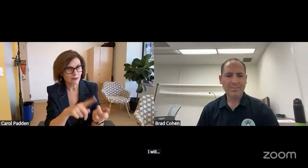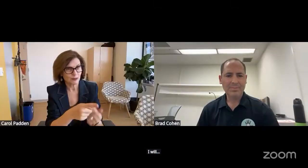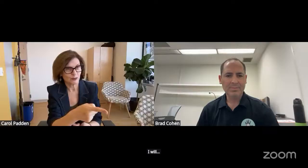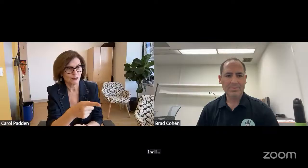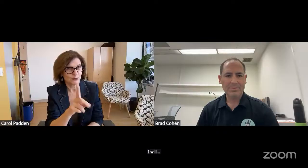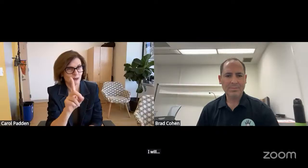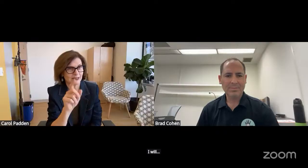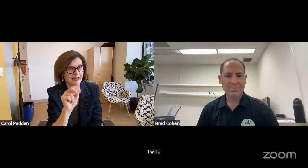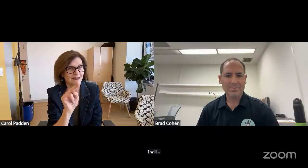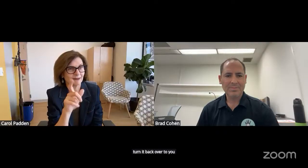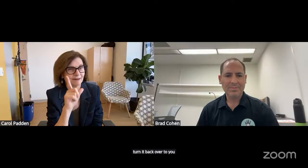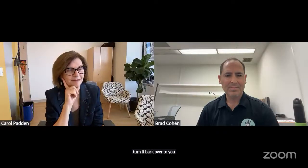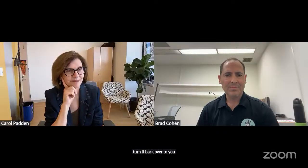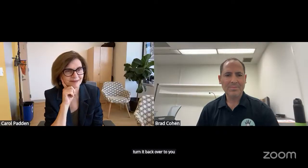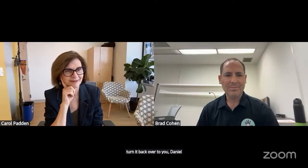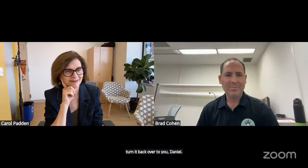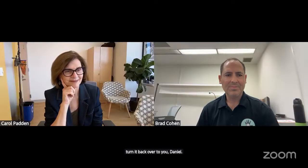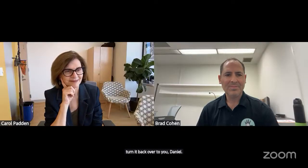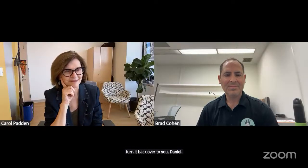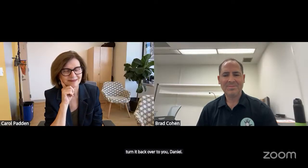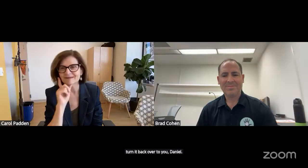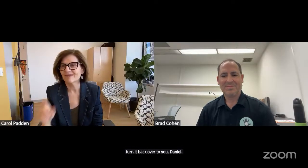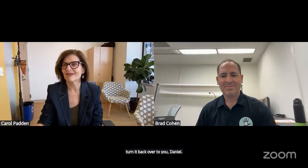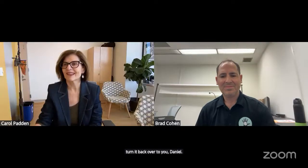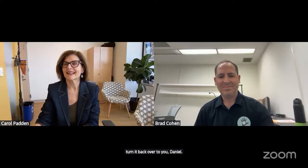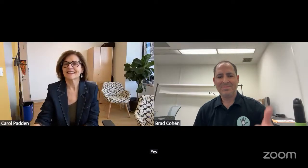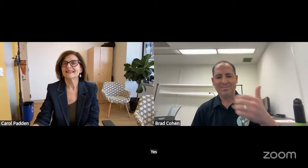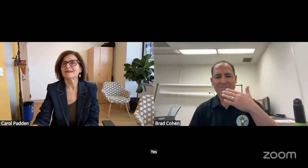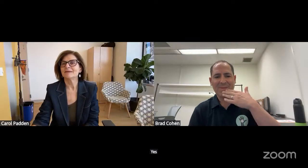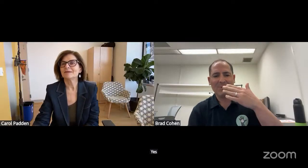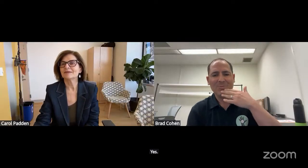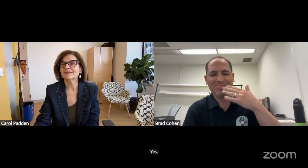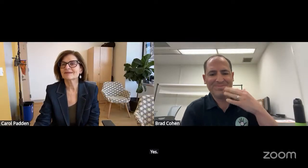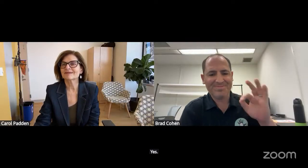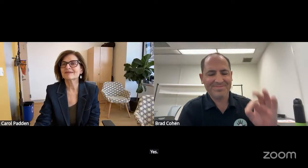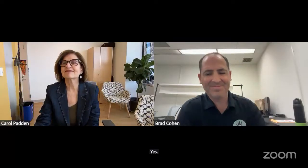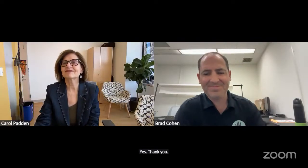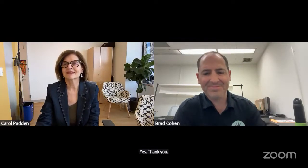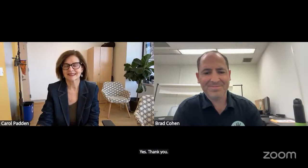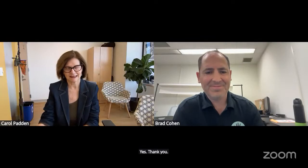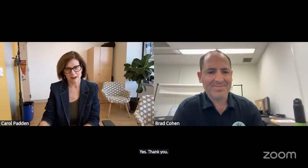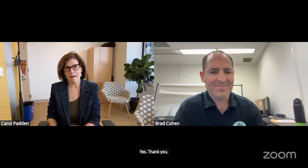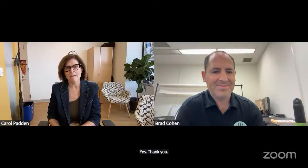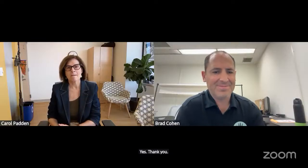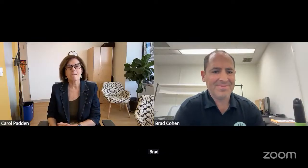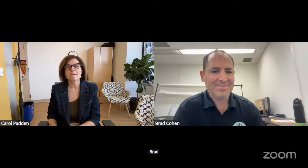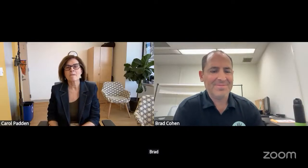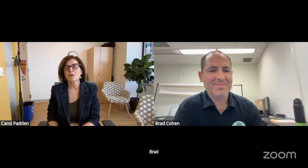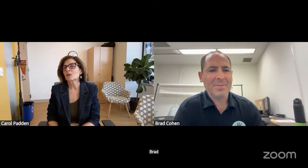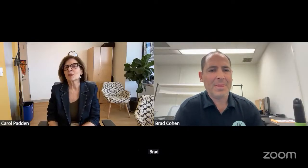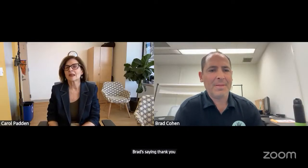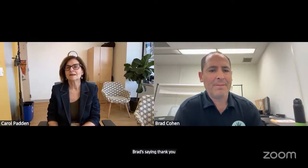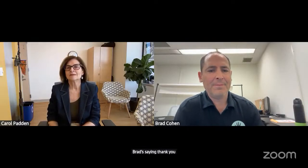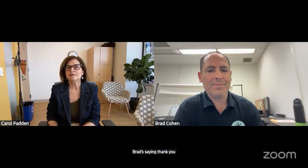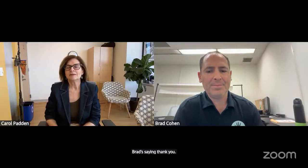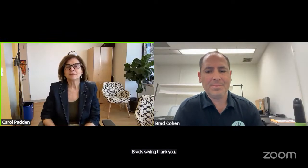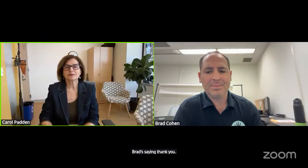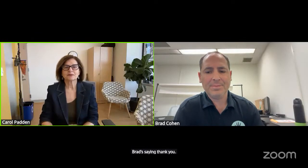turn it back over to you, Daniel. Yes, thank you. Brad saying thank you. Back to